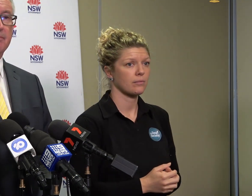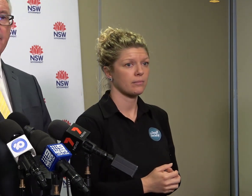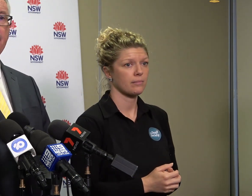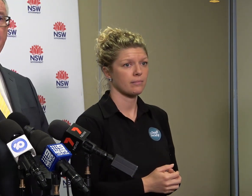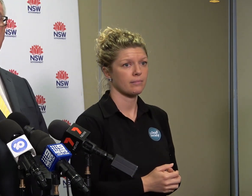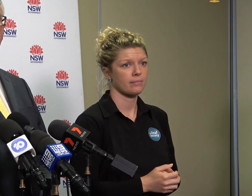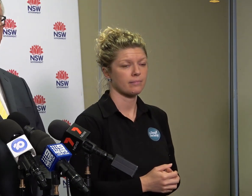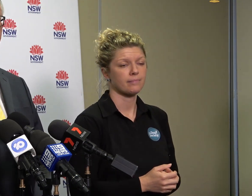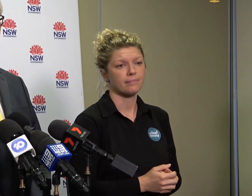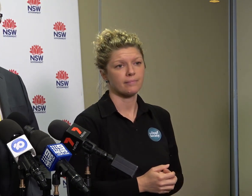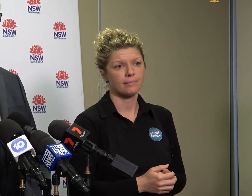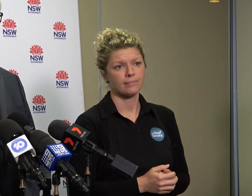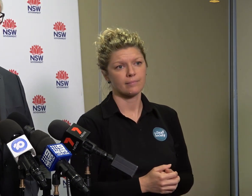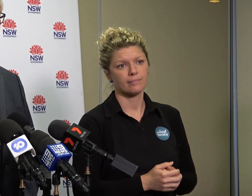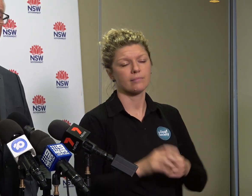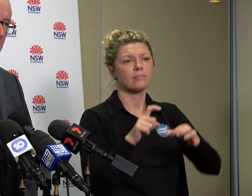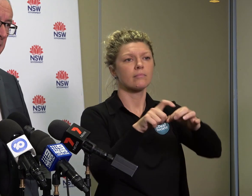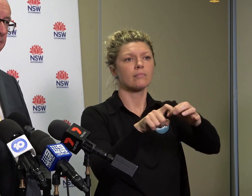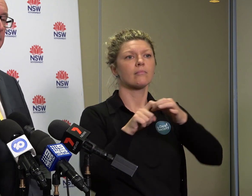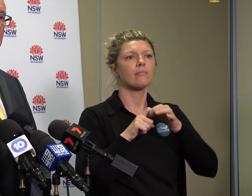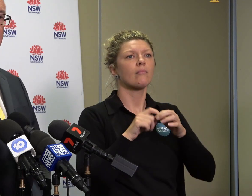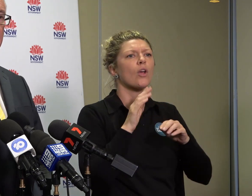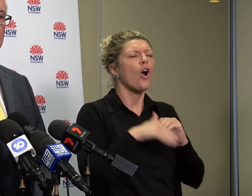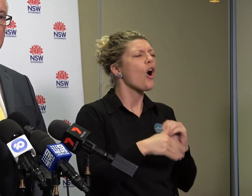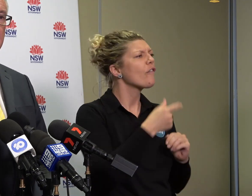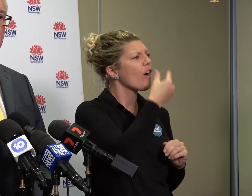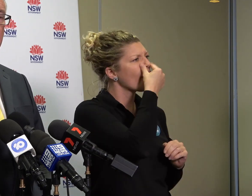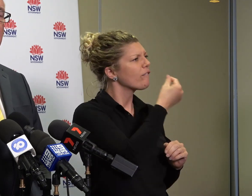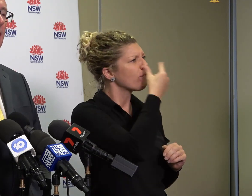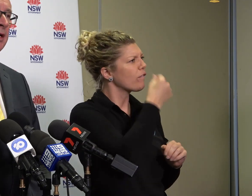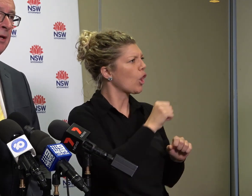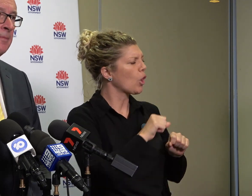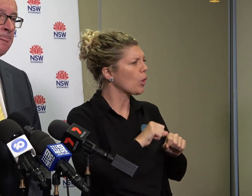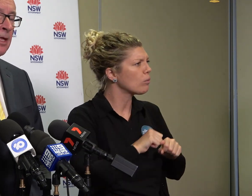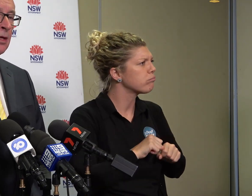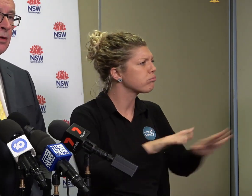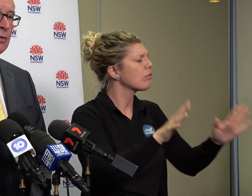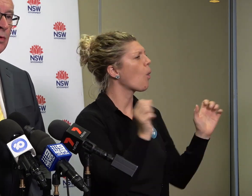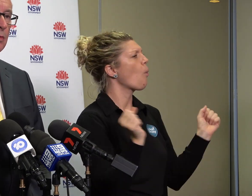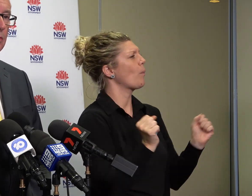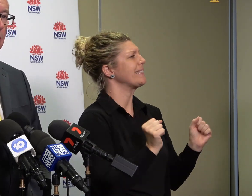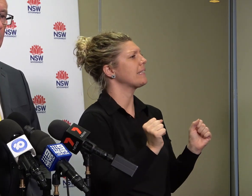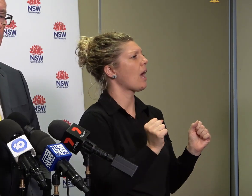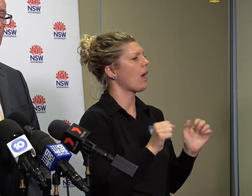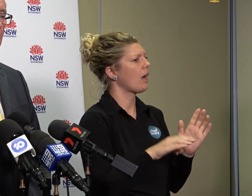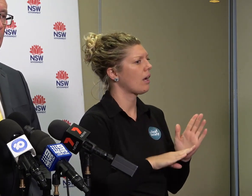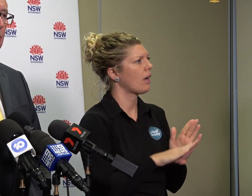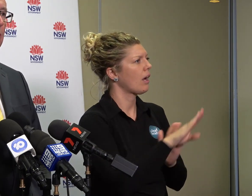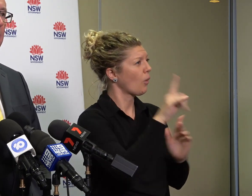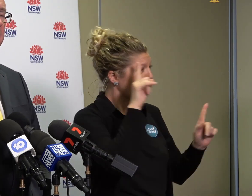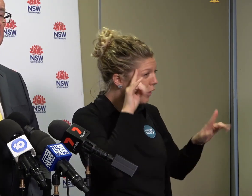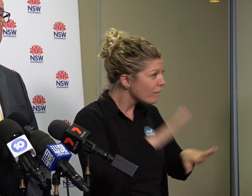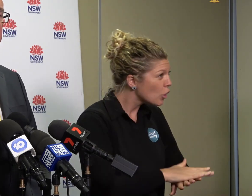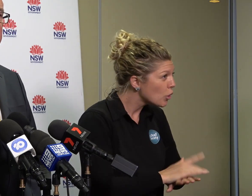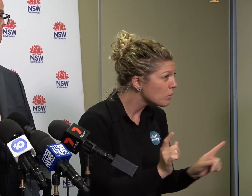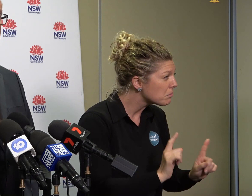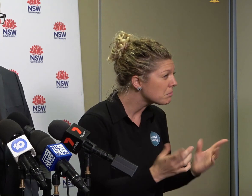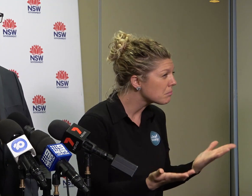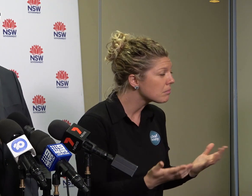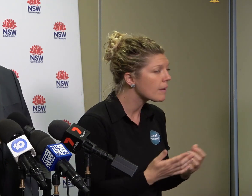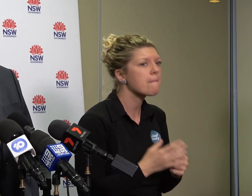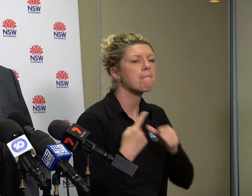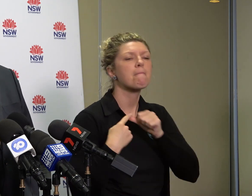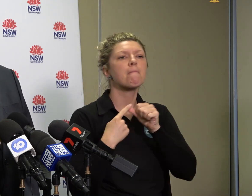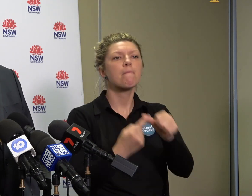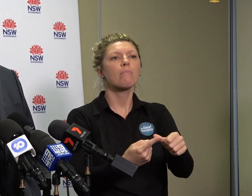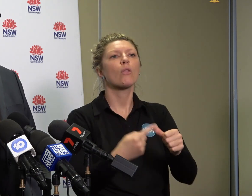normal flu season, we're getting into cooler weather now, but when does that start to ramp up, and will that cause confusion? What we're particularly concerned